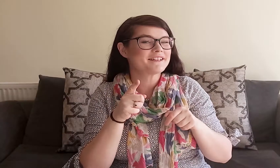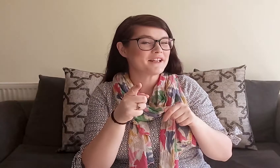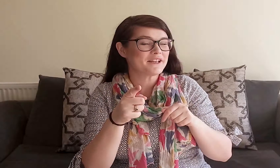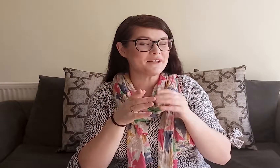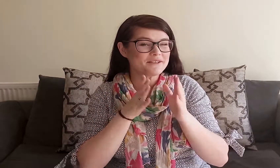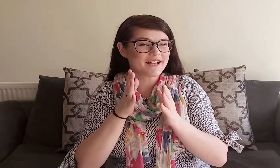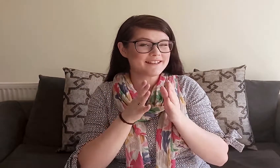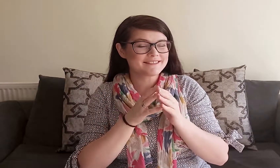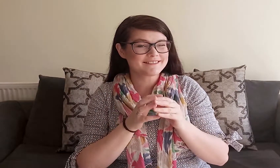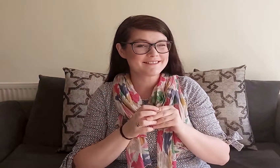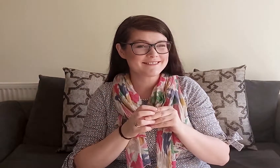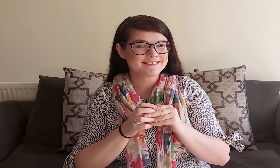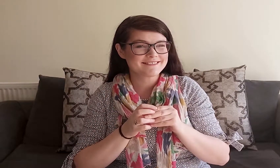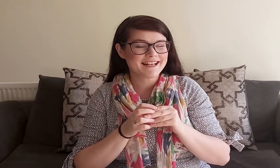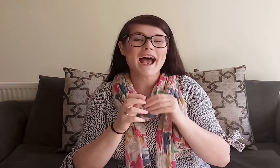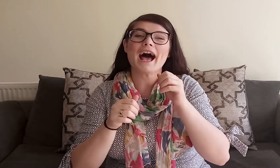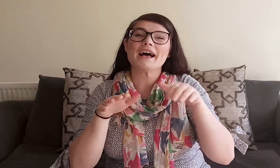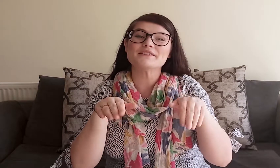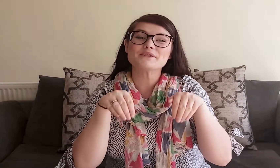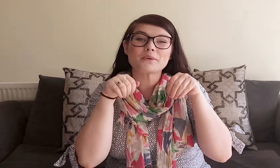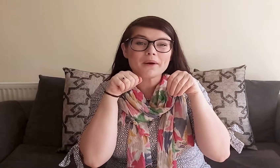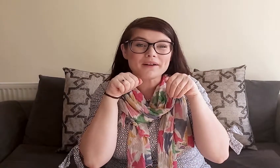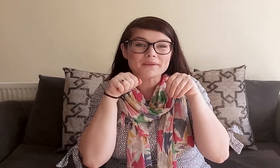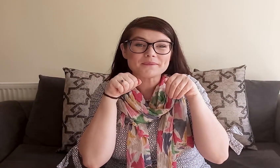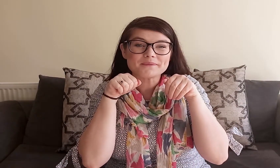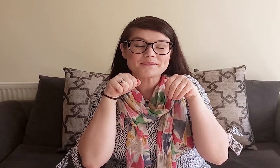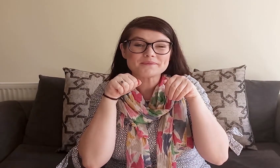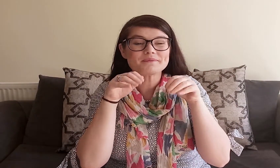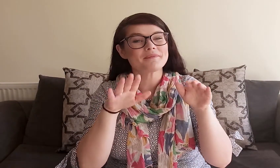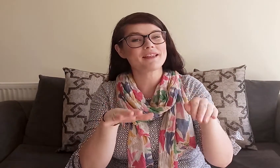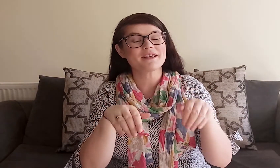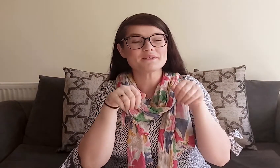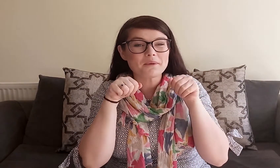Can you sign? A squirrel. A squirrel.